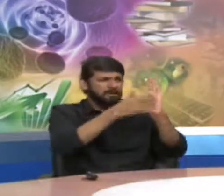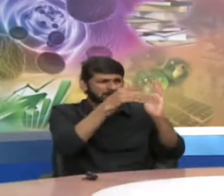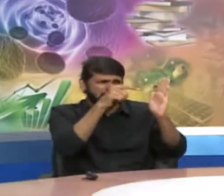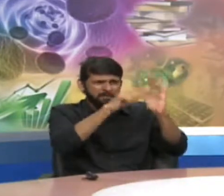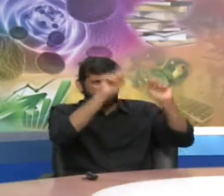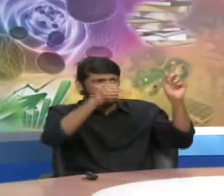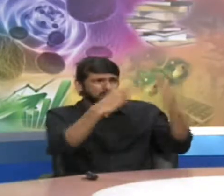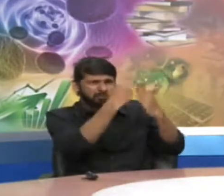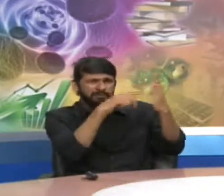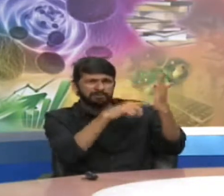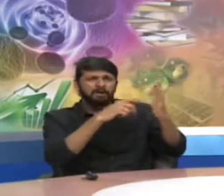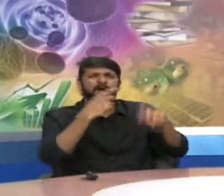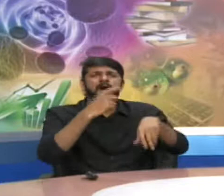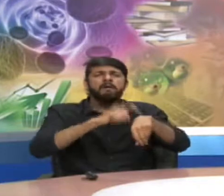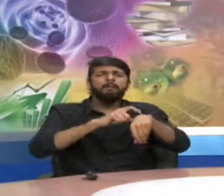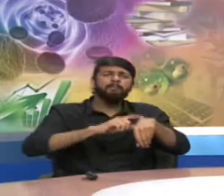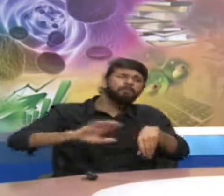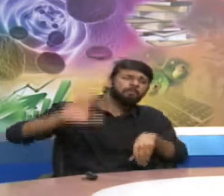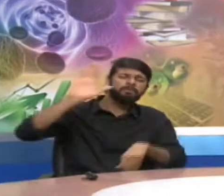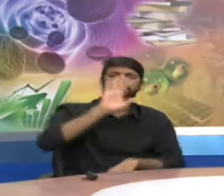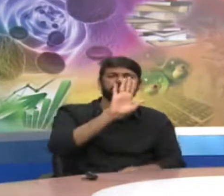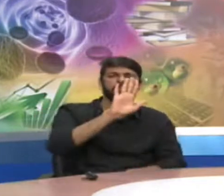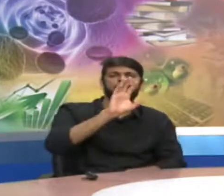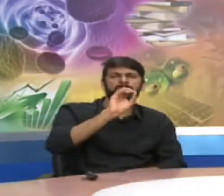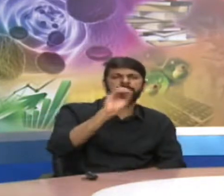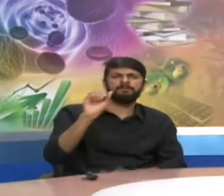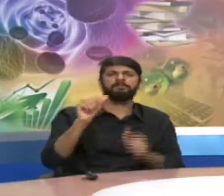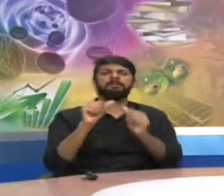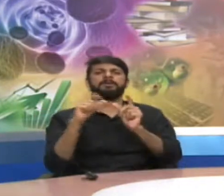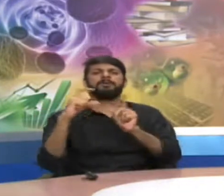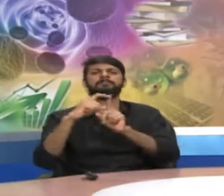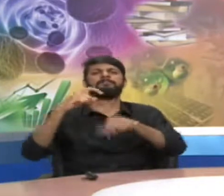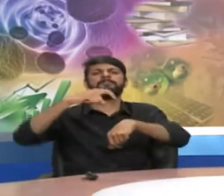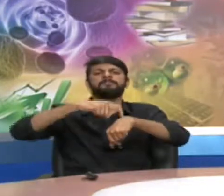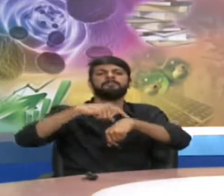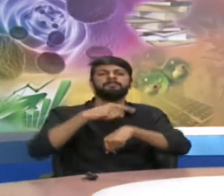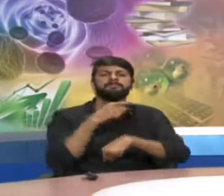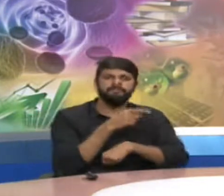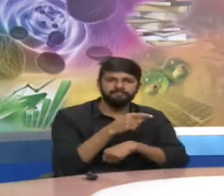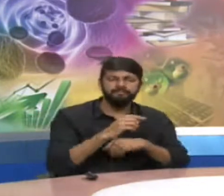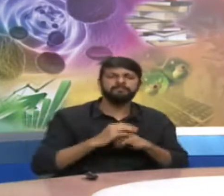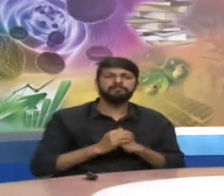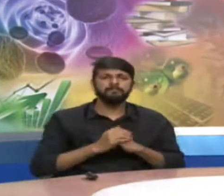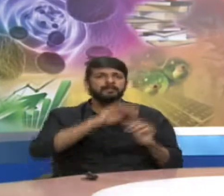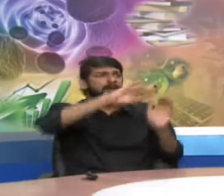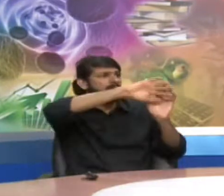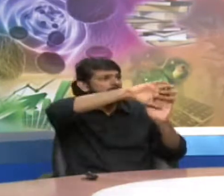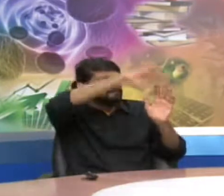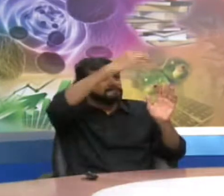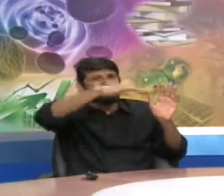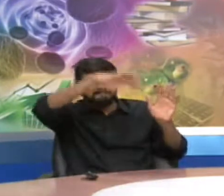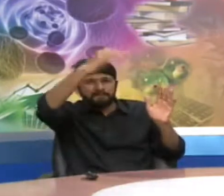The period it was done in was 5th century AD and the